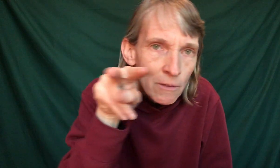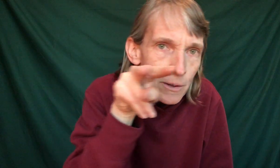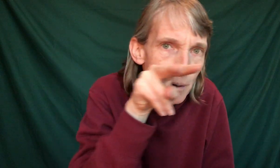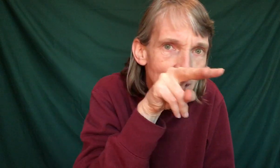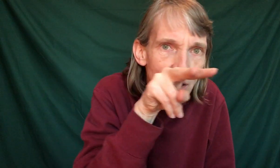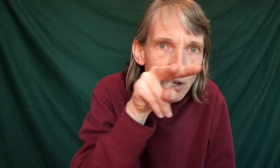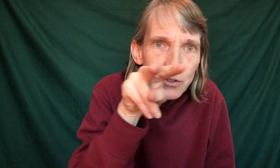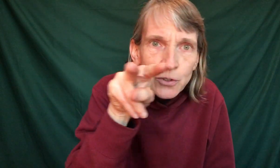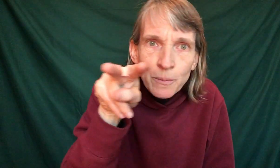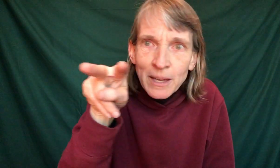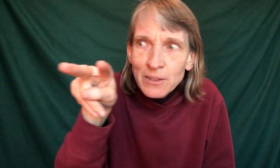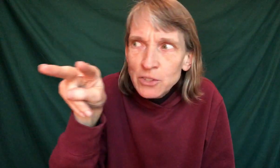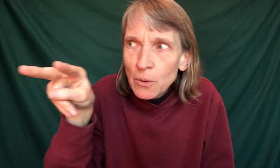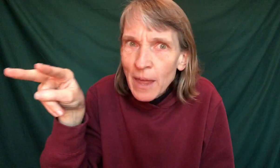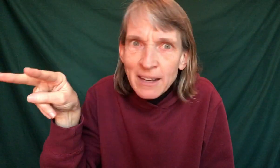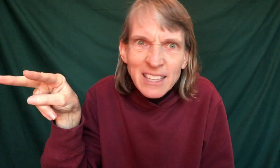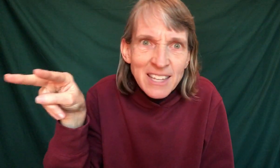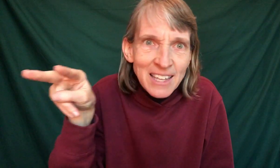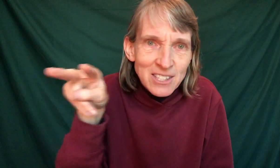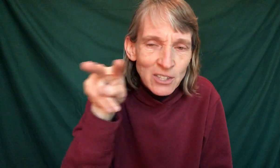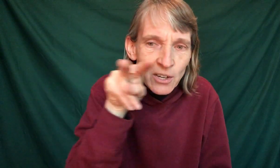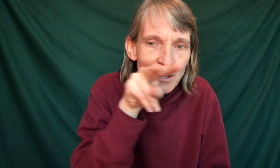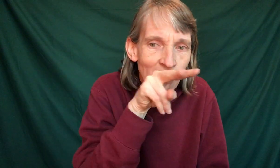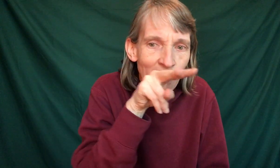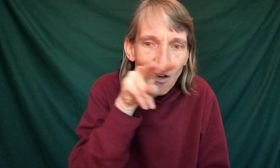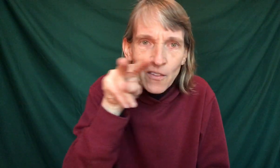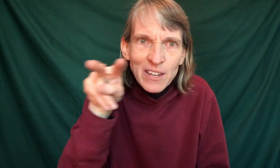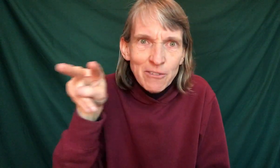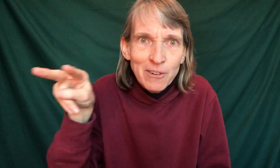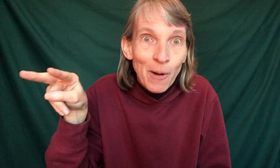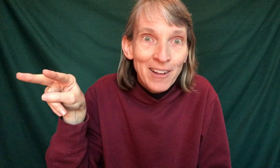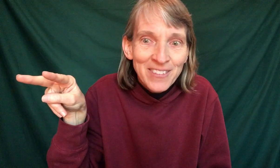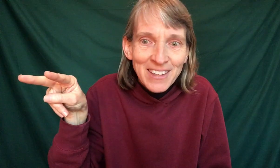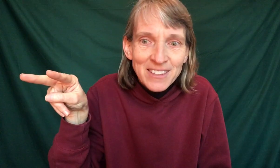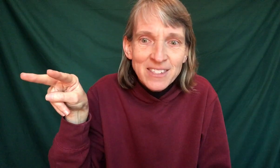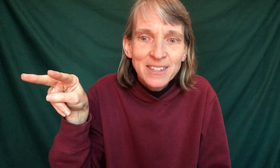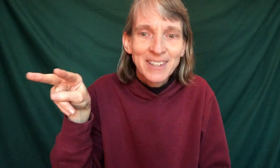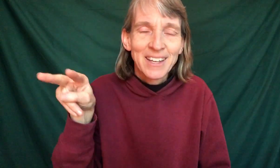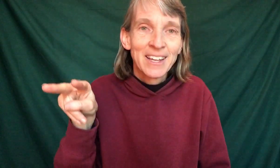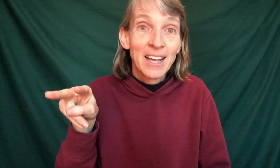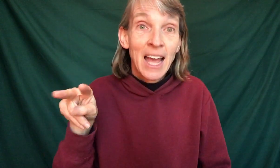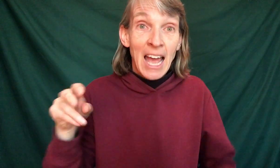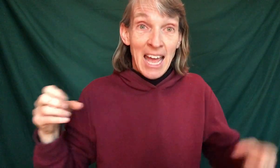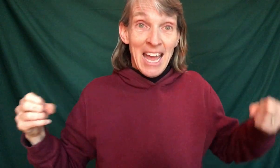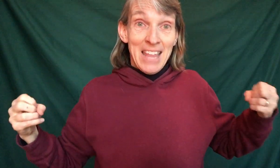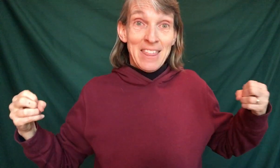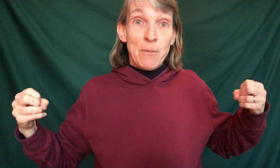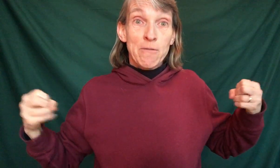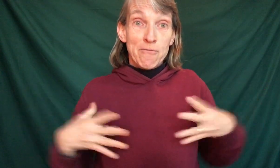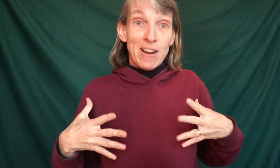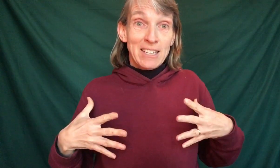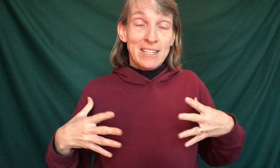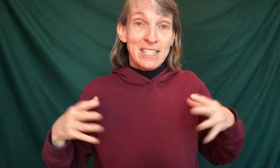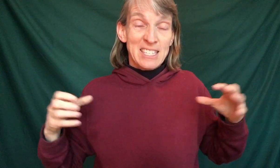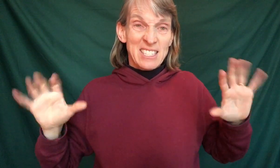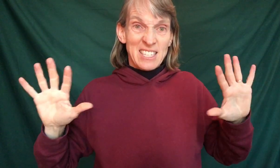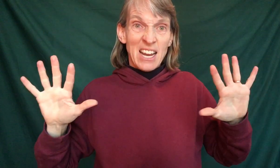of them. So you show that intense look at all the different wild things. And they were frightened. This is scared.